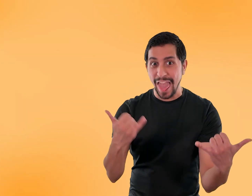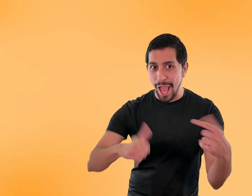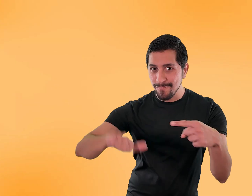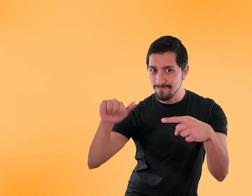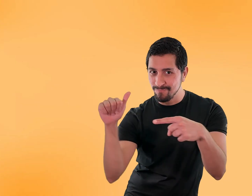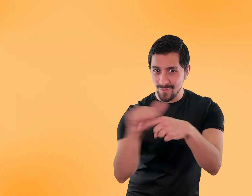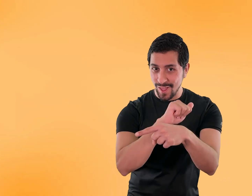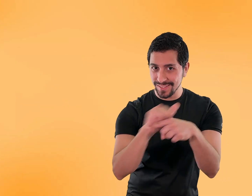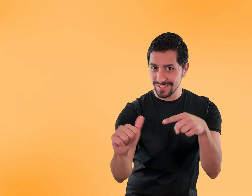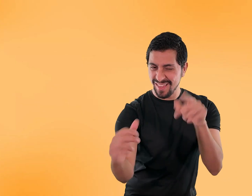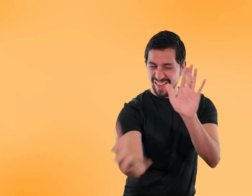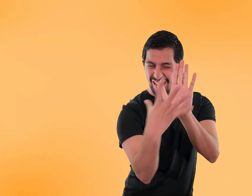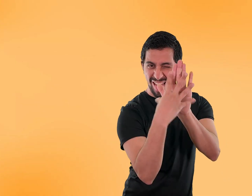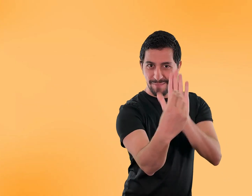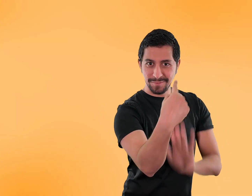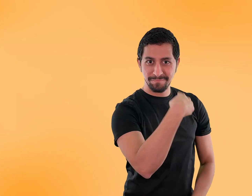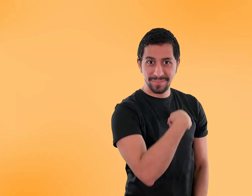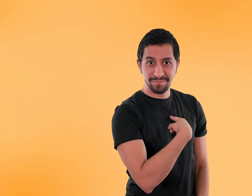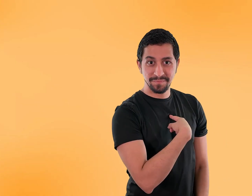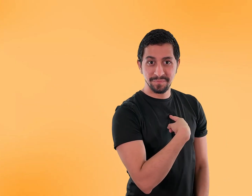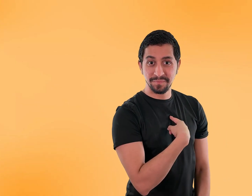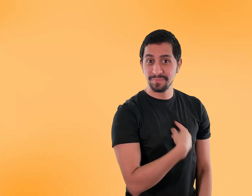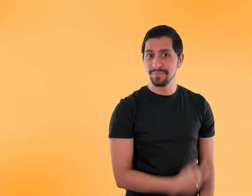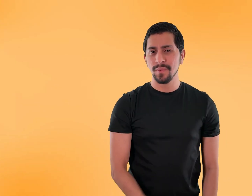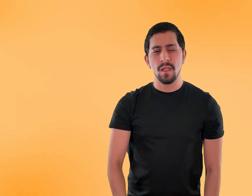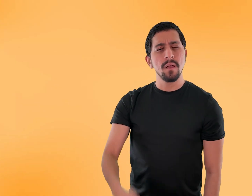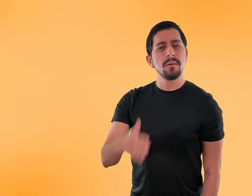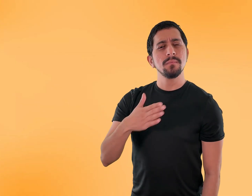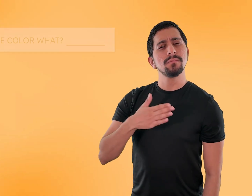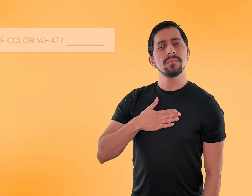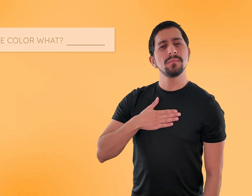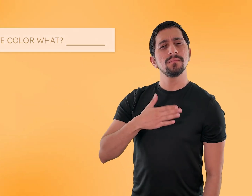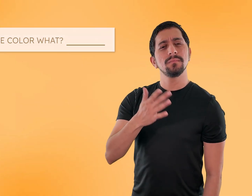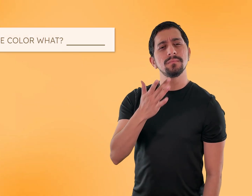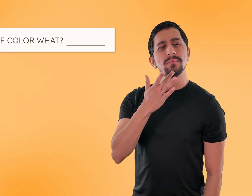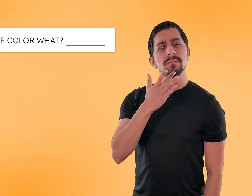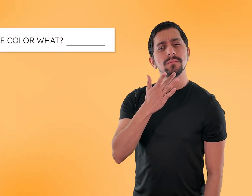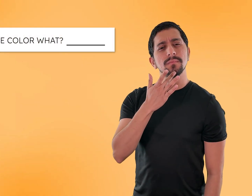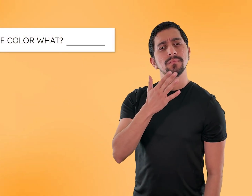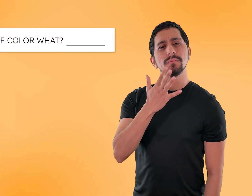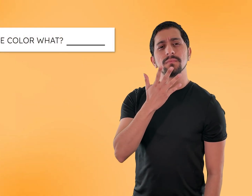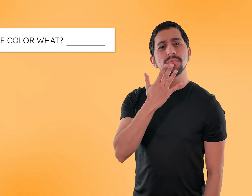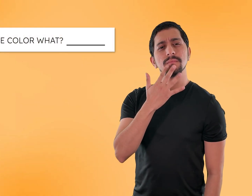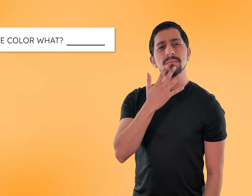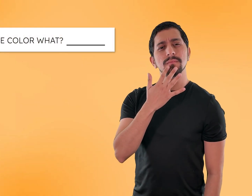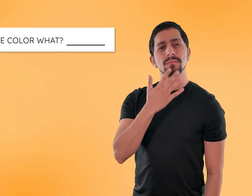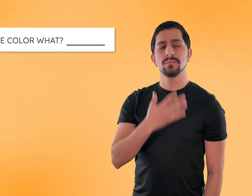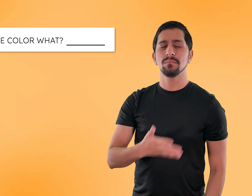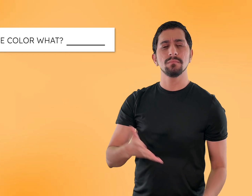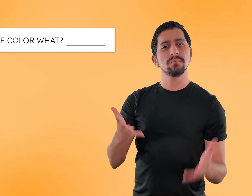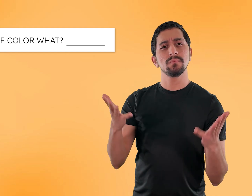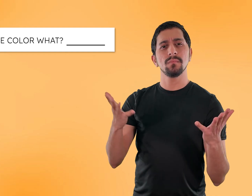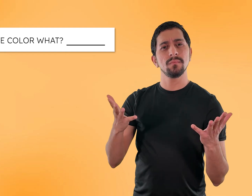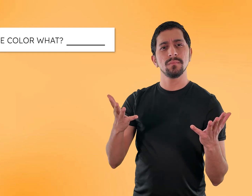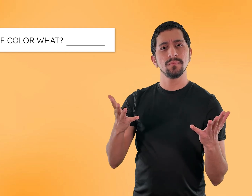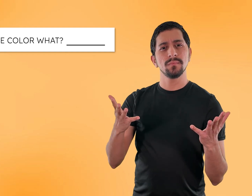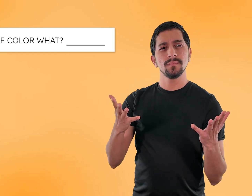Now, let's practice. Repeat after me. My favorite color, what?